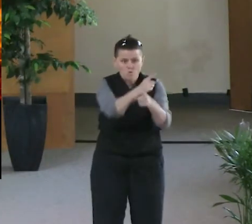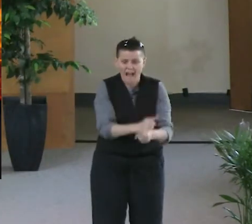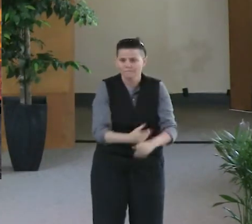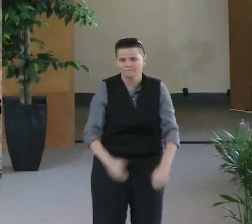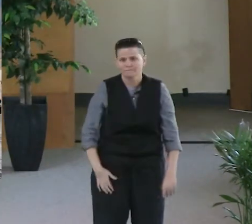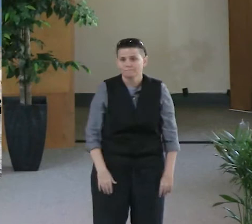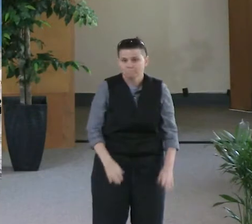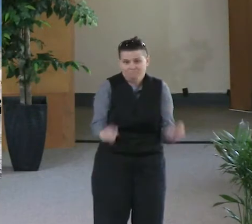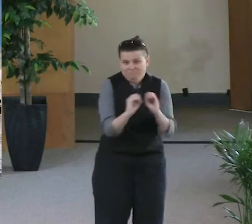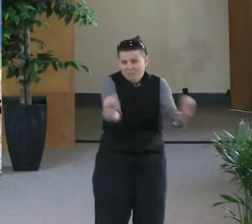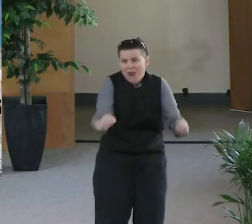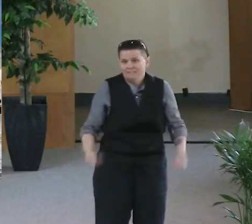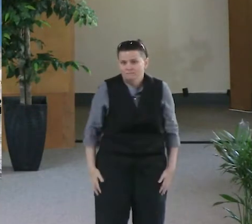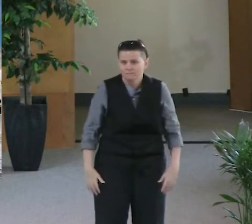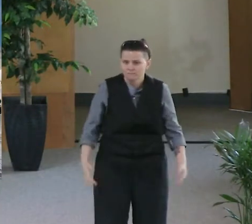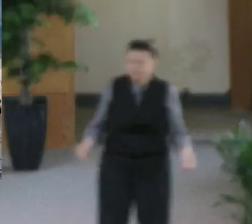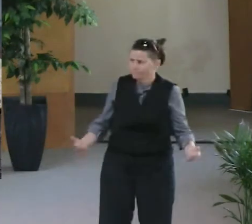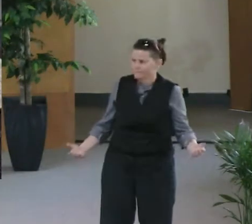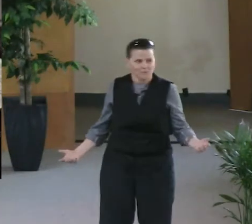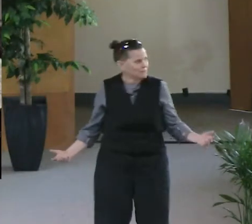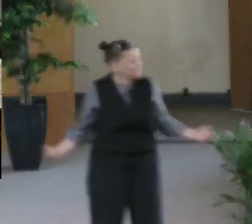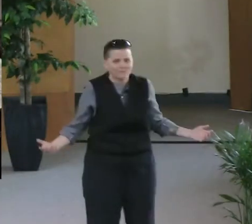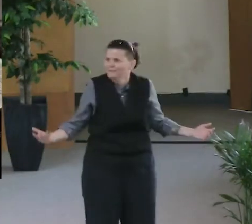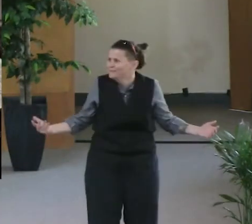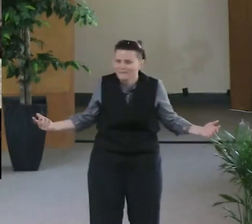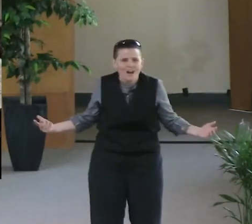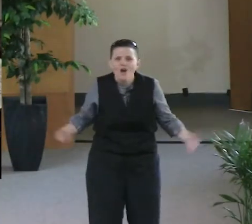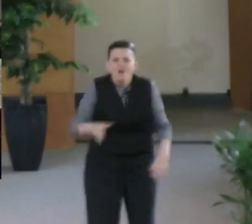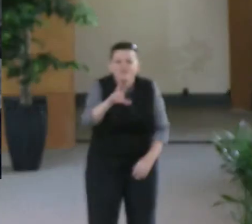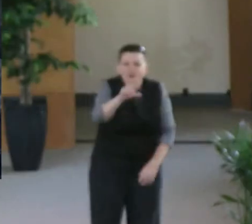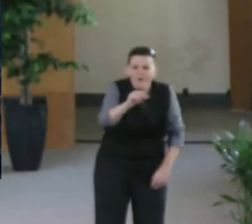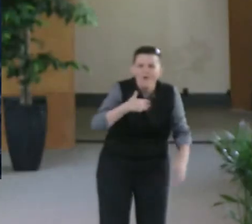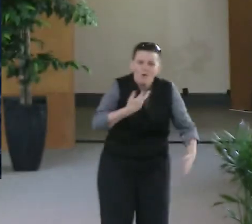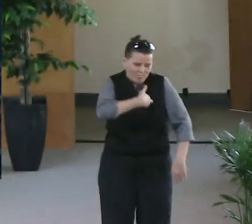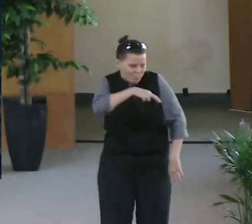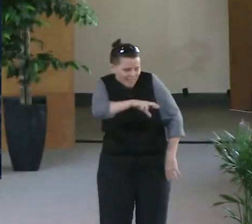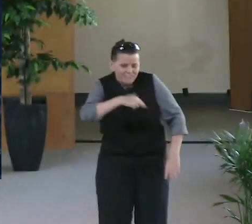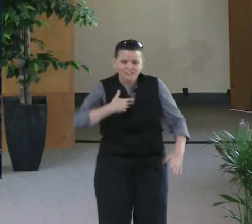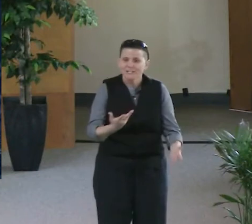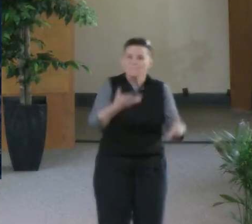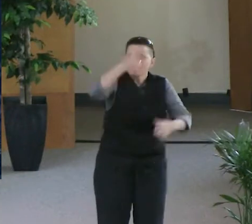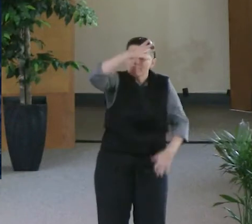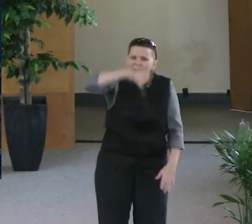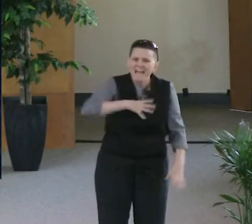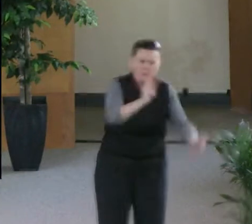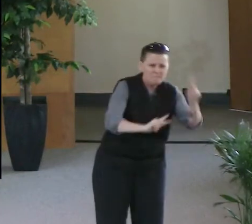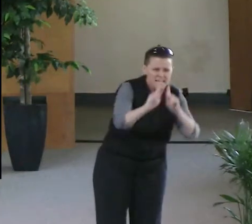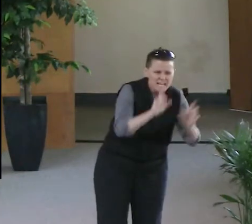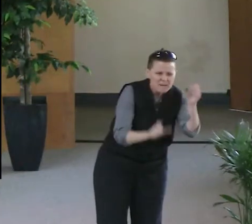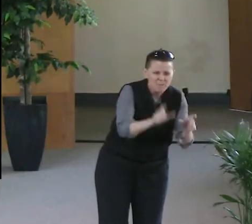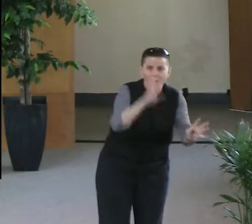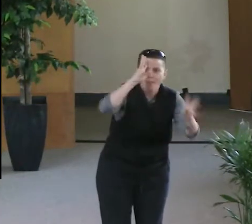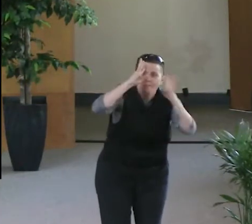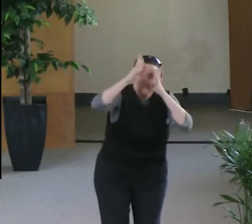What? There is no religion that is right. Religion is a man-made construct. A man-made construct